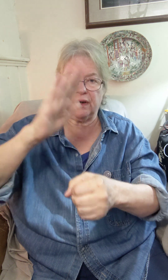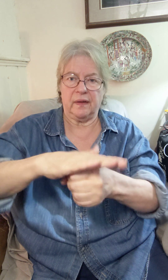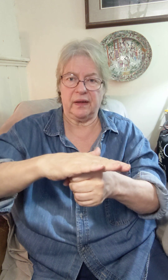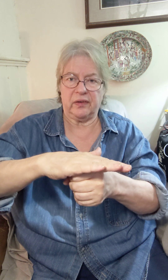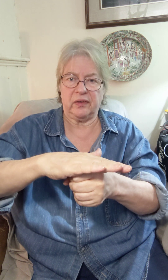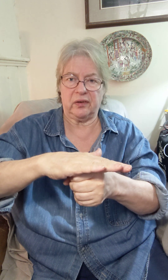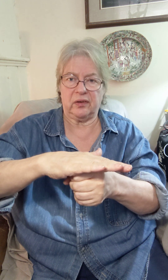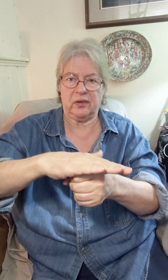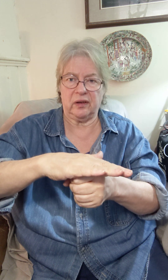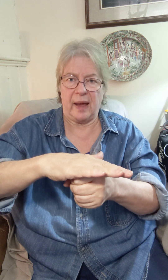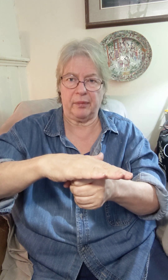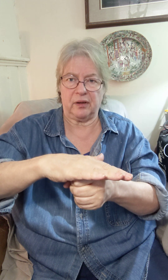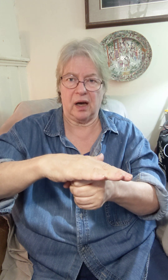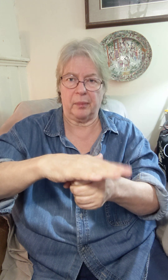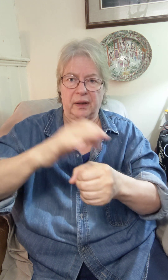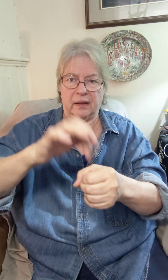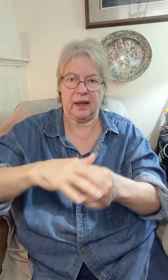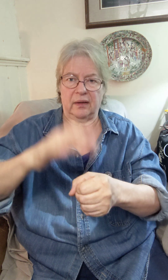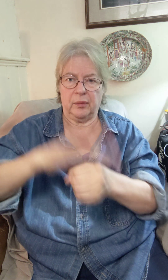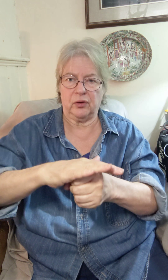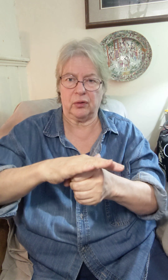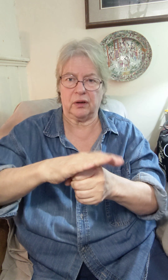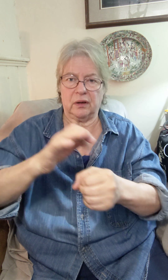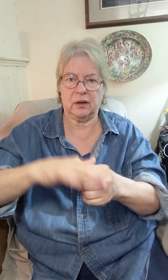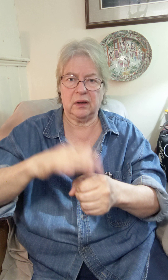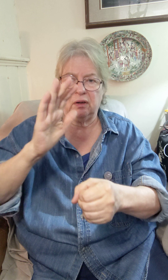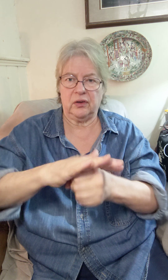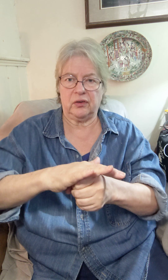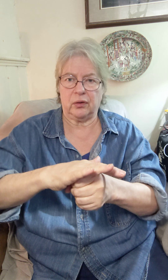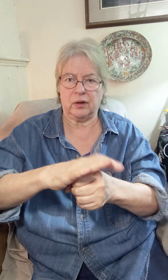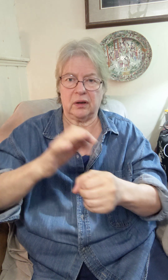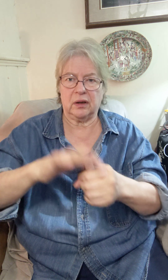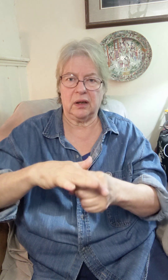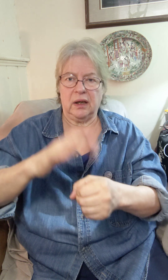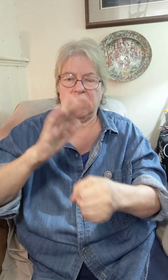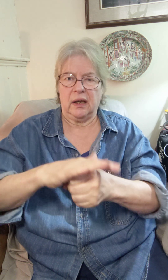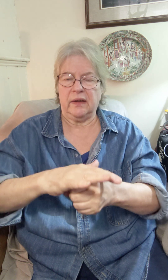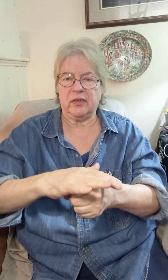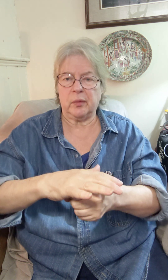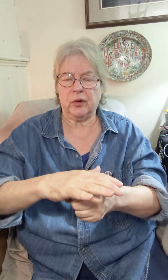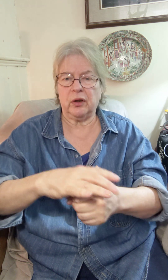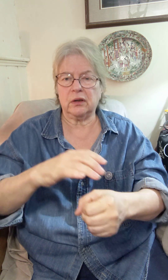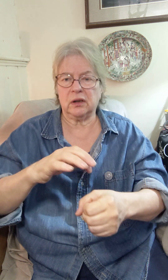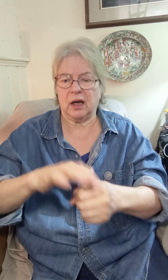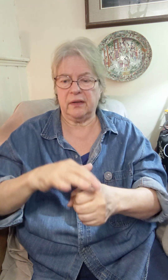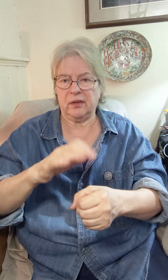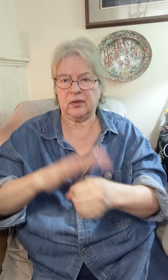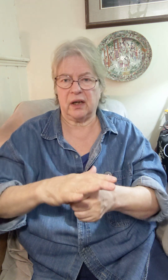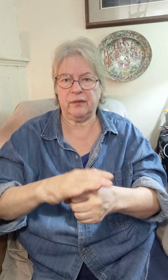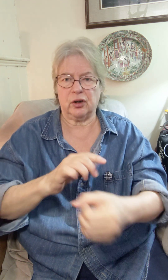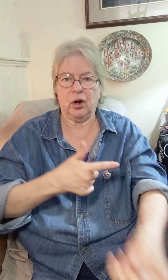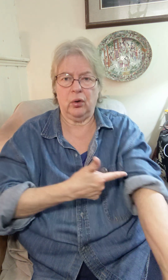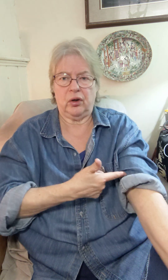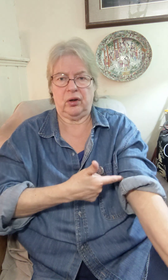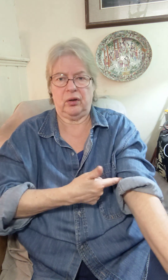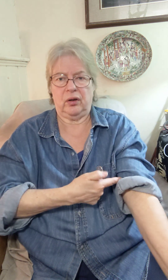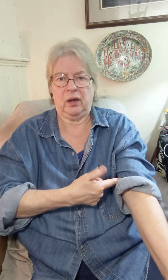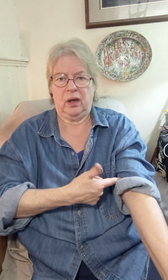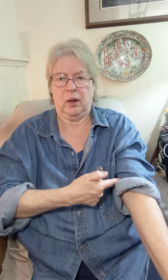and then slap the top like that. Soda. And then somewhere along the line, the sign for Coke